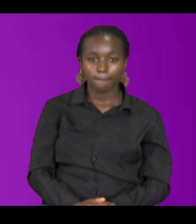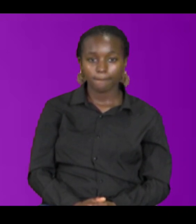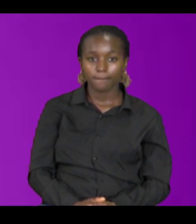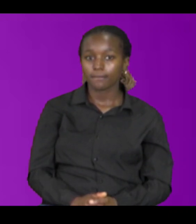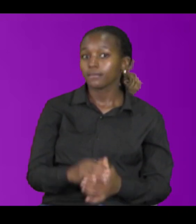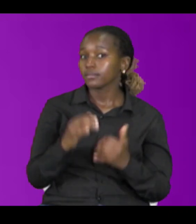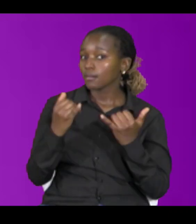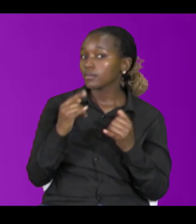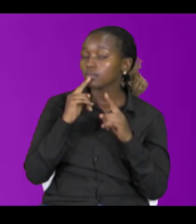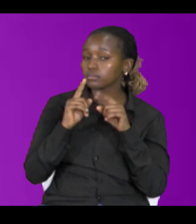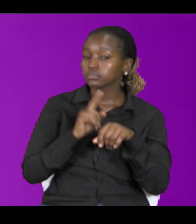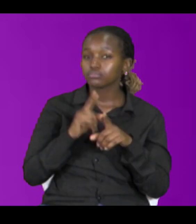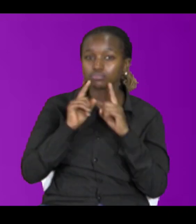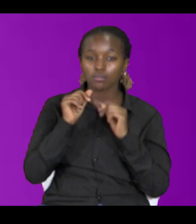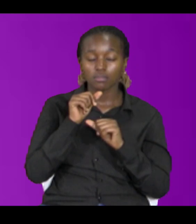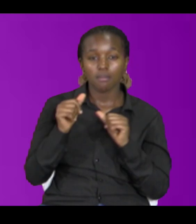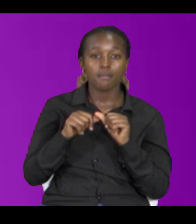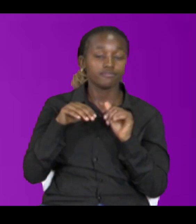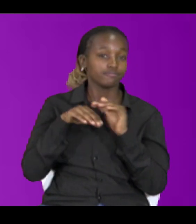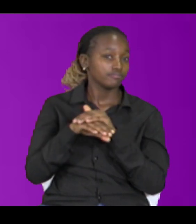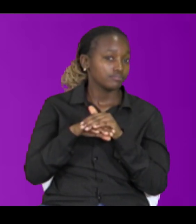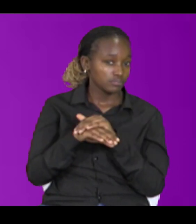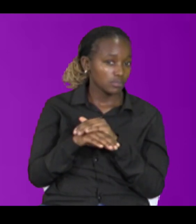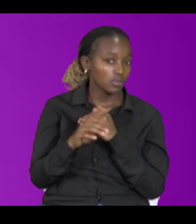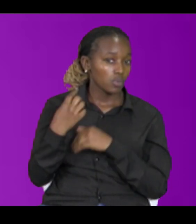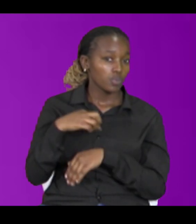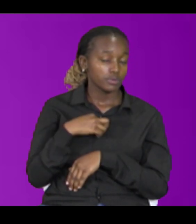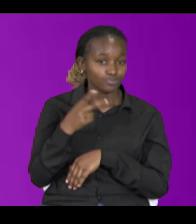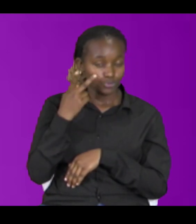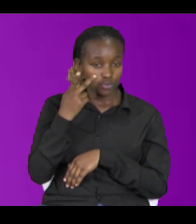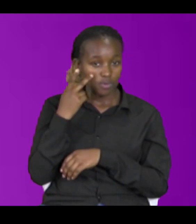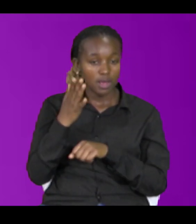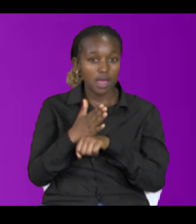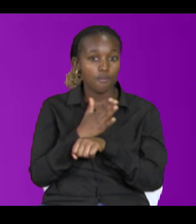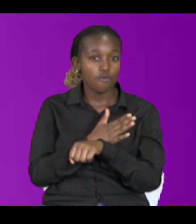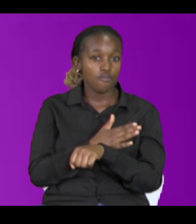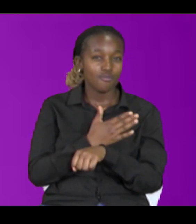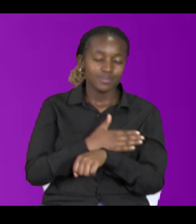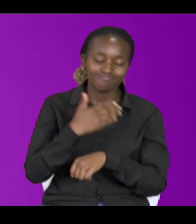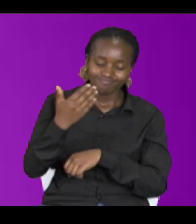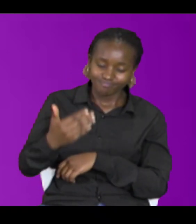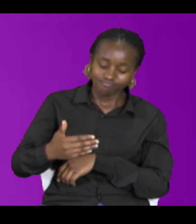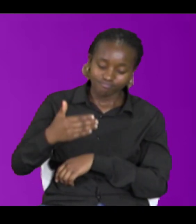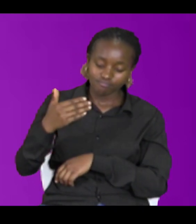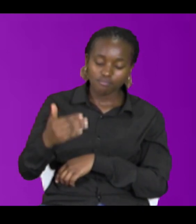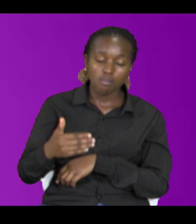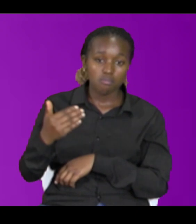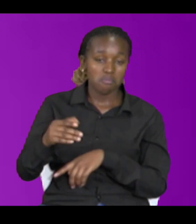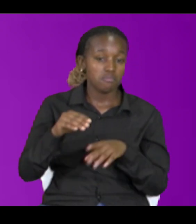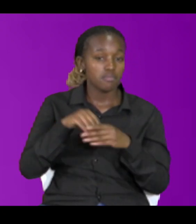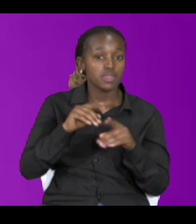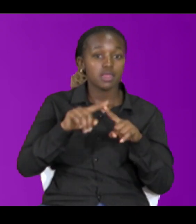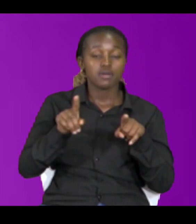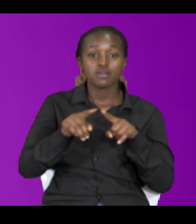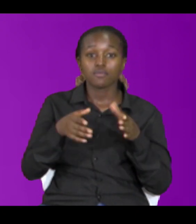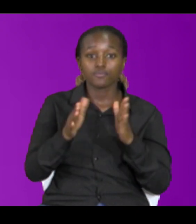accessibility, uh, we are seeing advancements every now and then in different versions